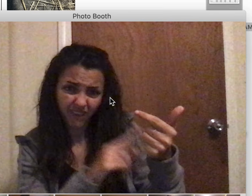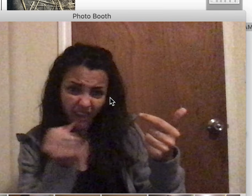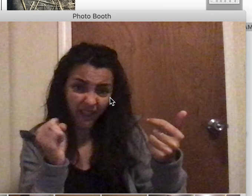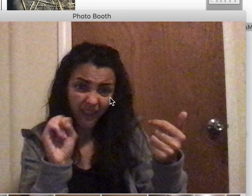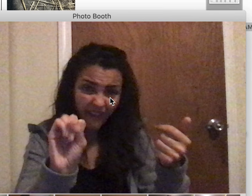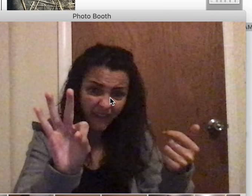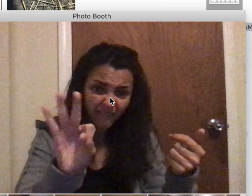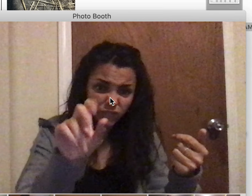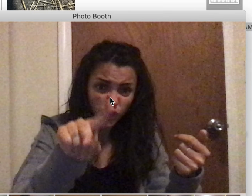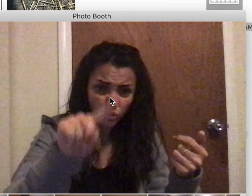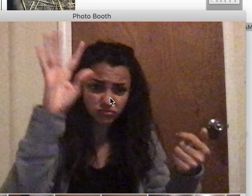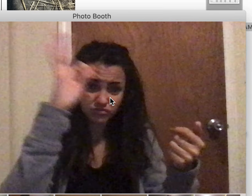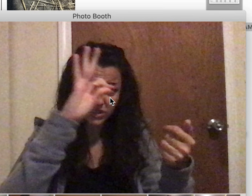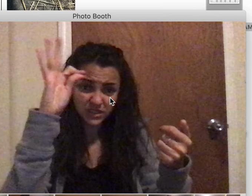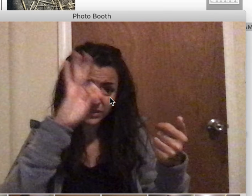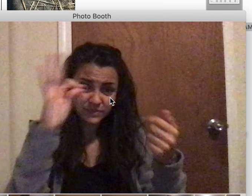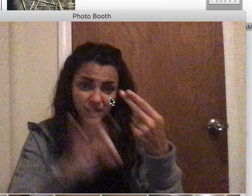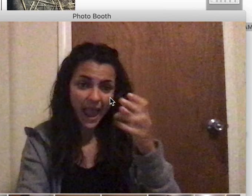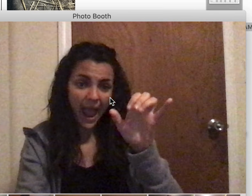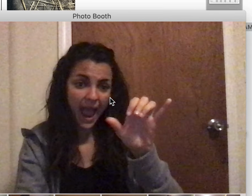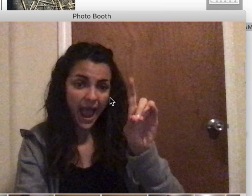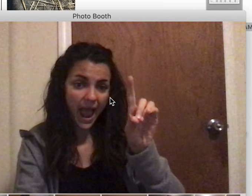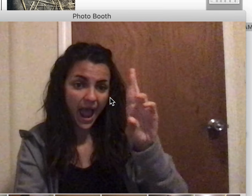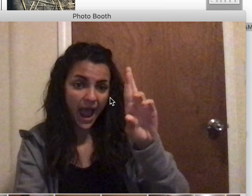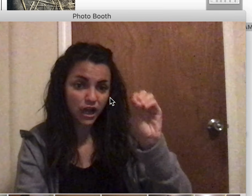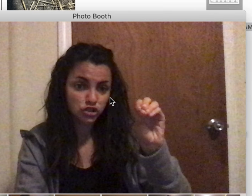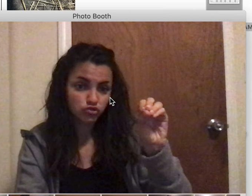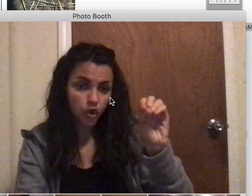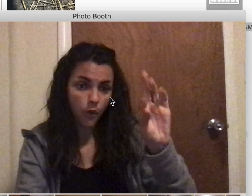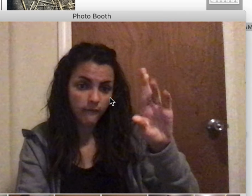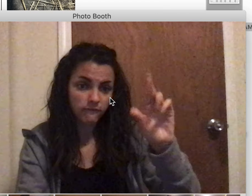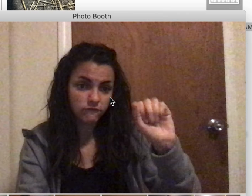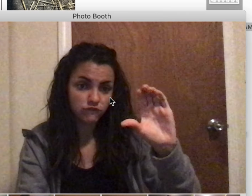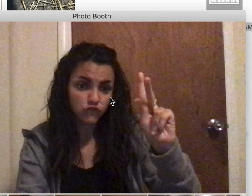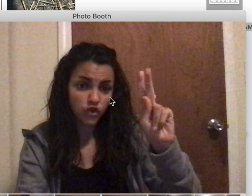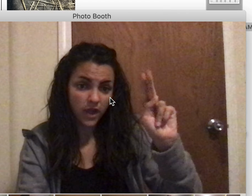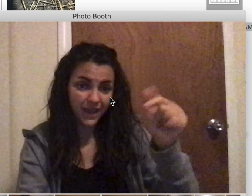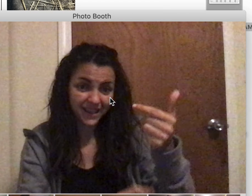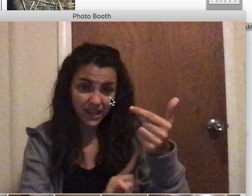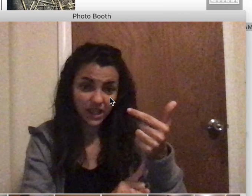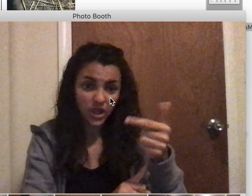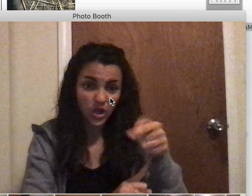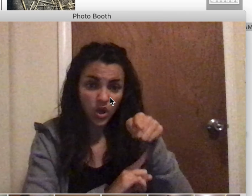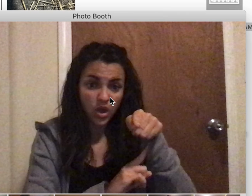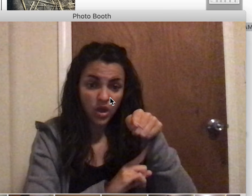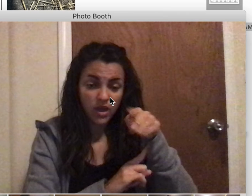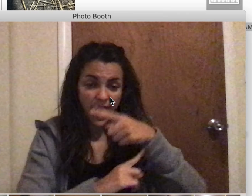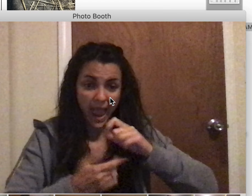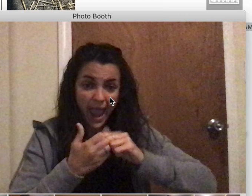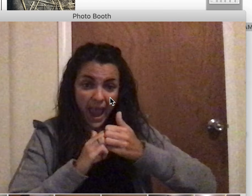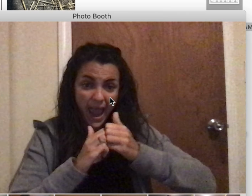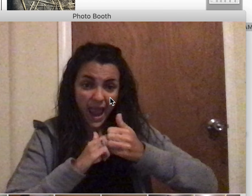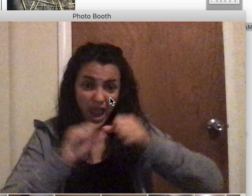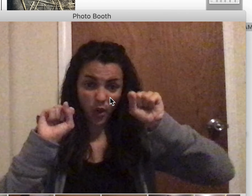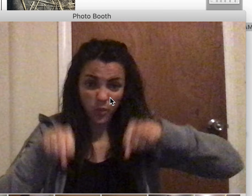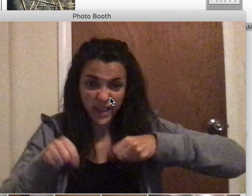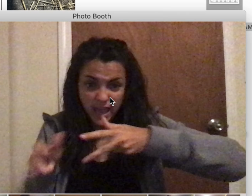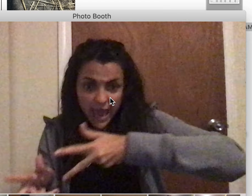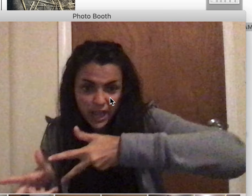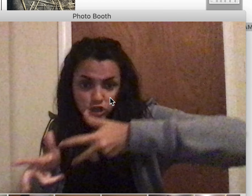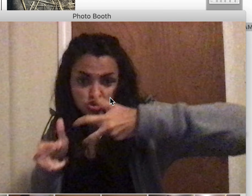fracking, hydrofracking is a method in which we can extract oil and natural